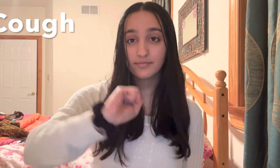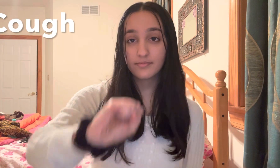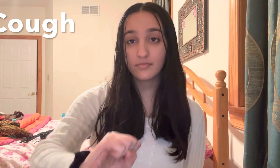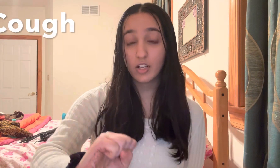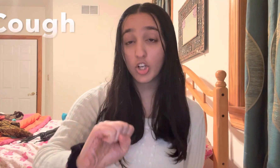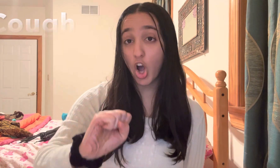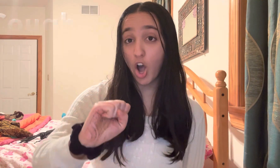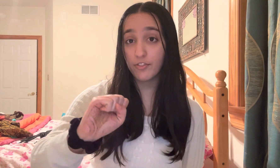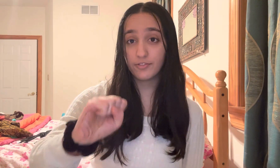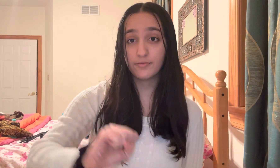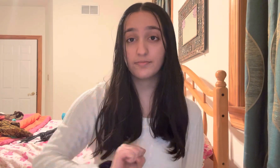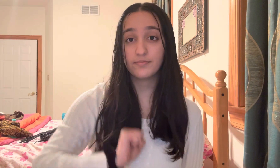Cough.